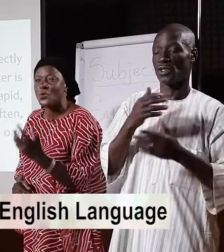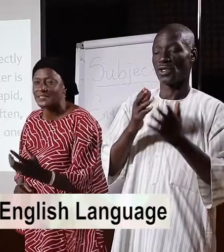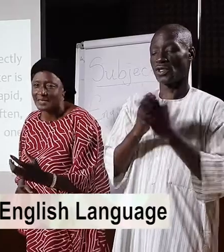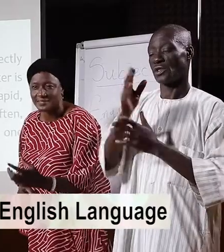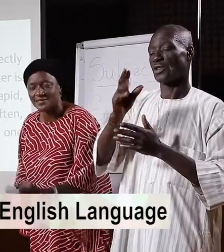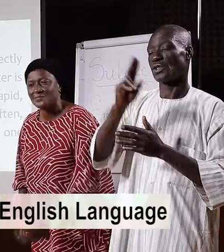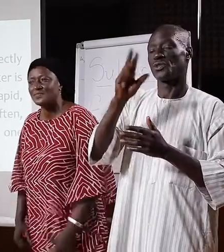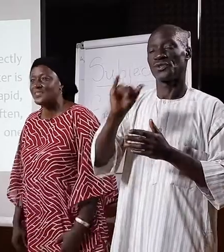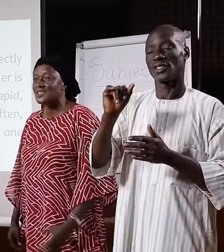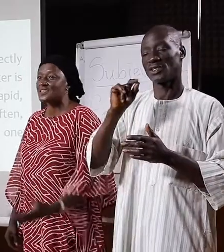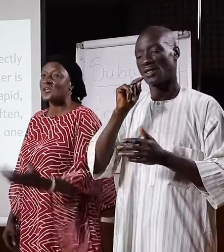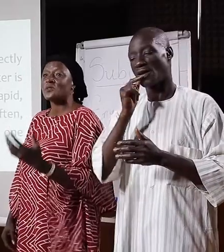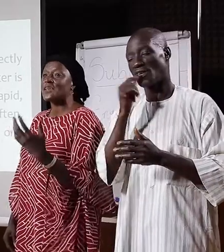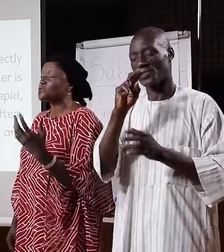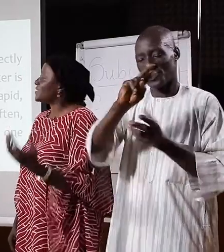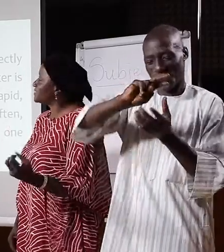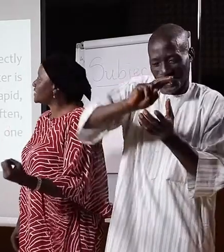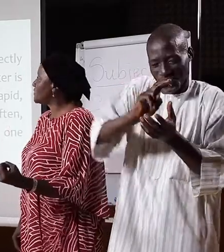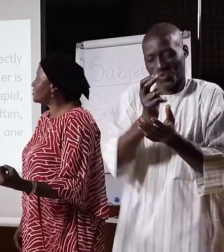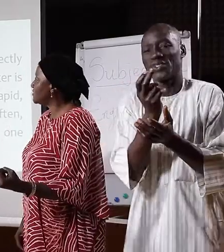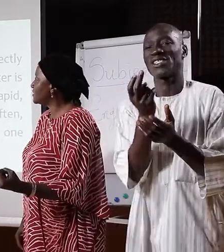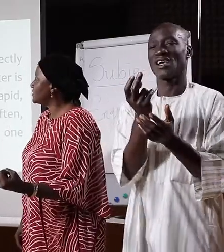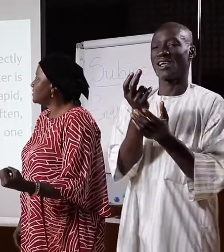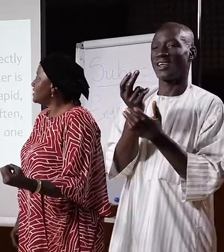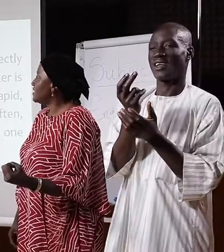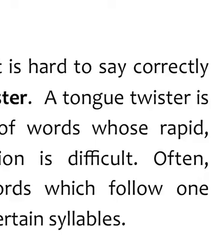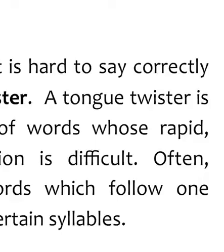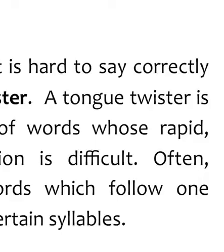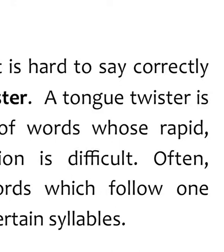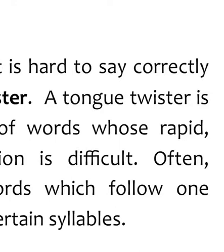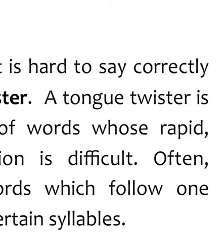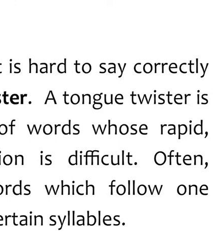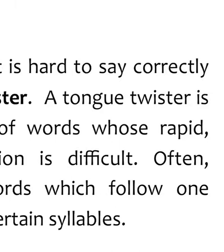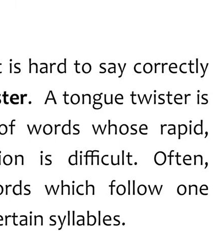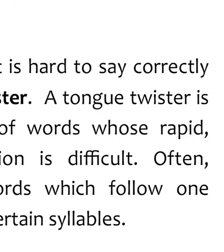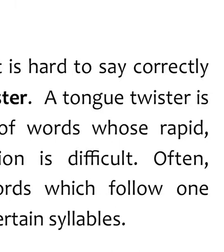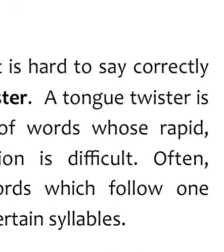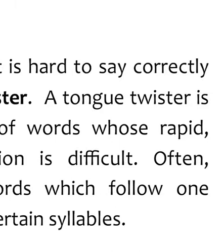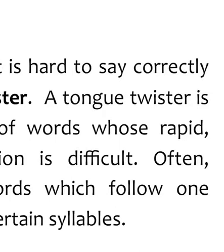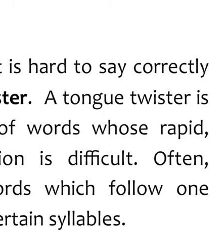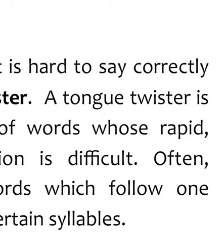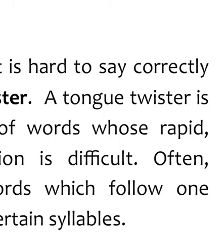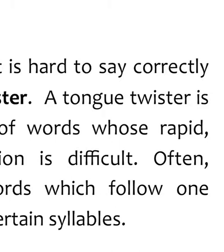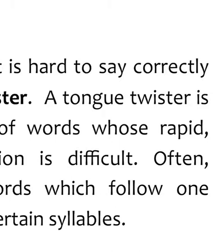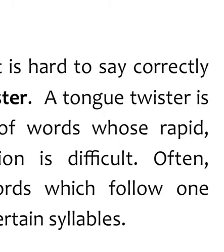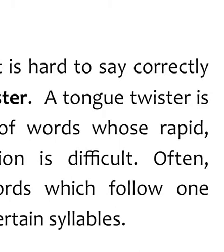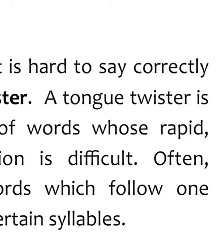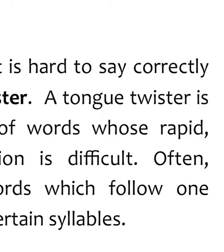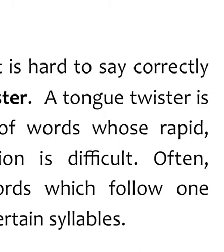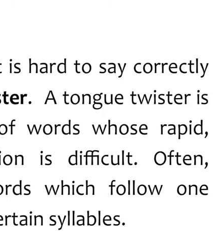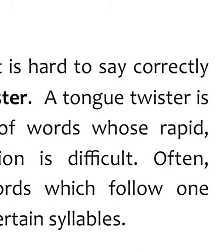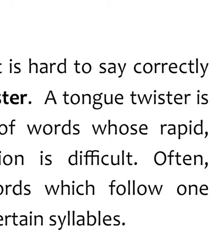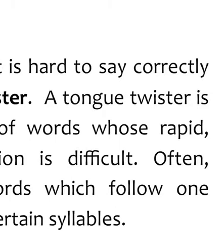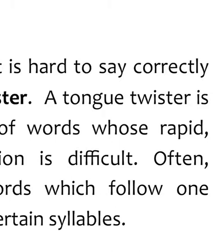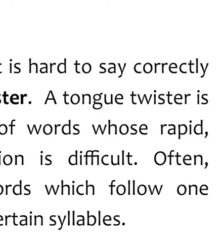tongue twisters. This is another interesting aspect of it. A series of words that is hard to say correctly is